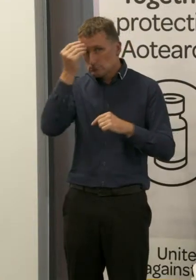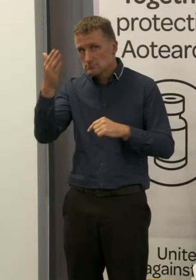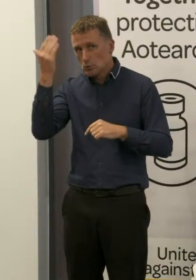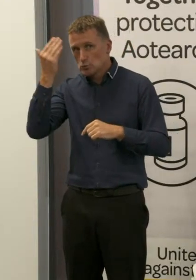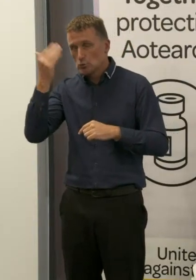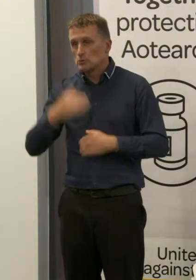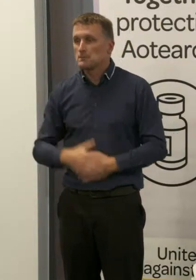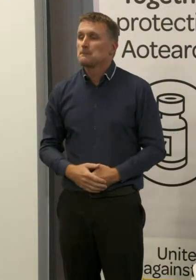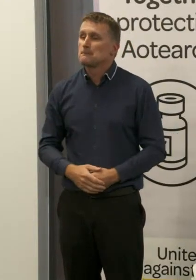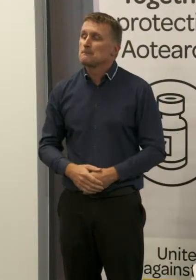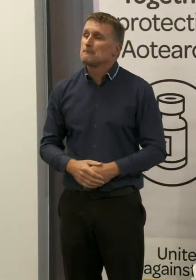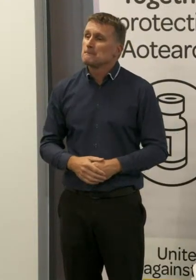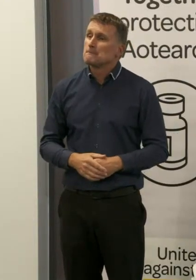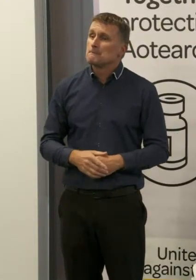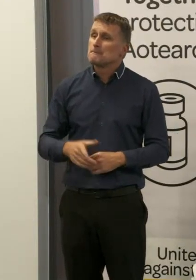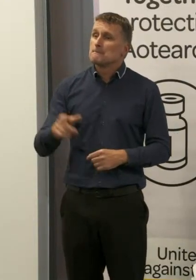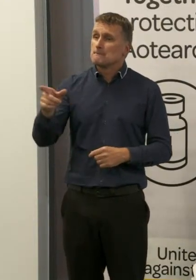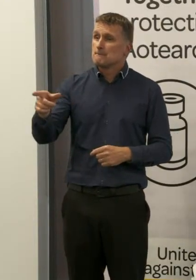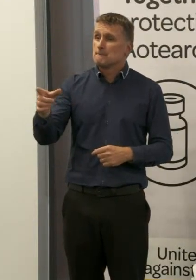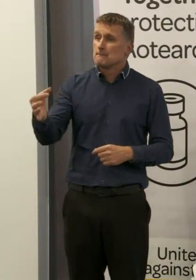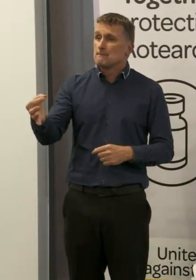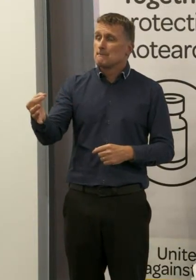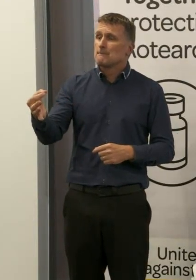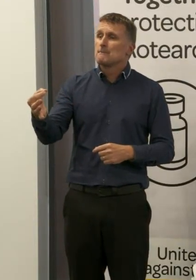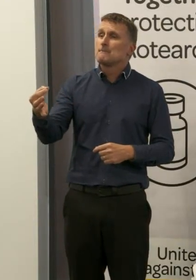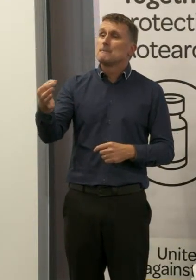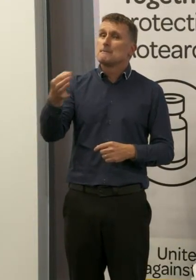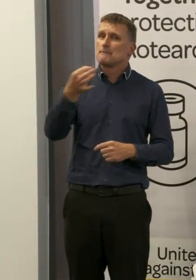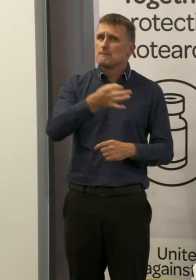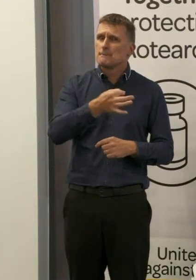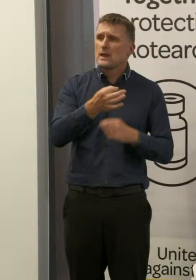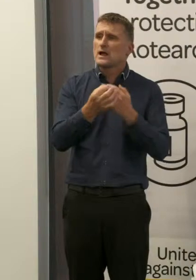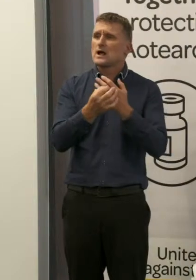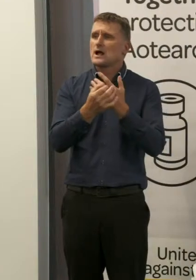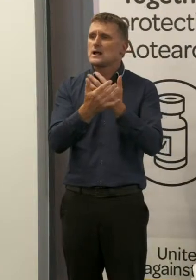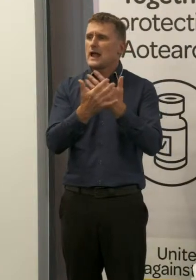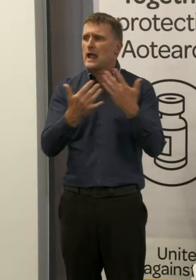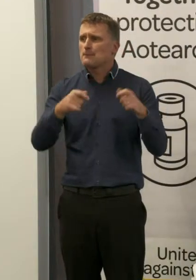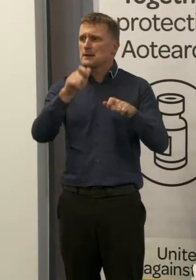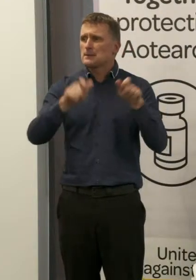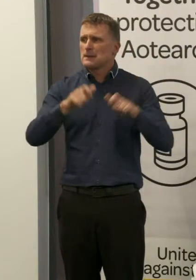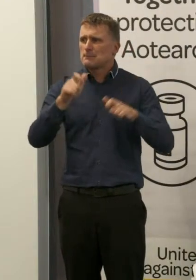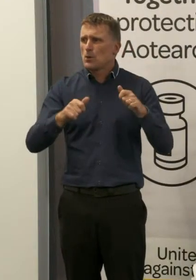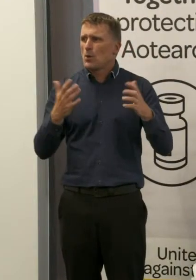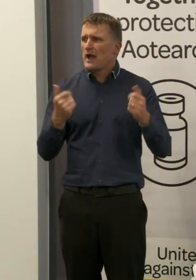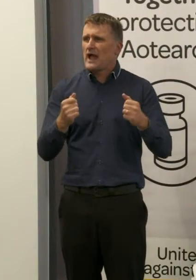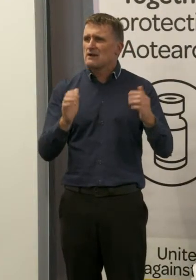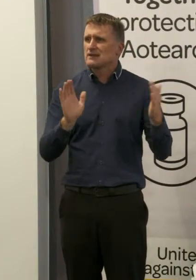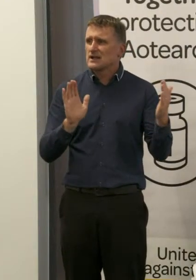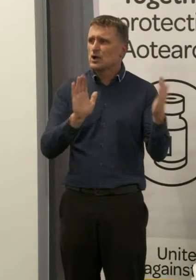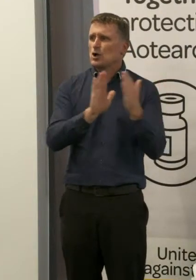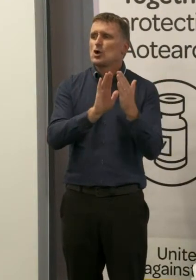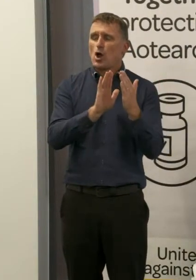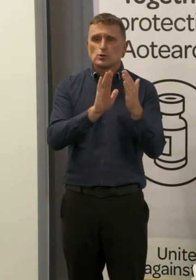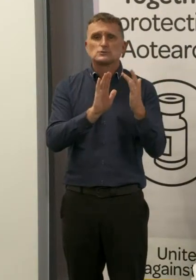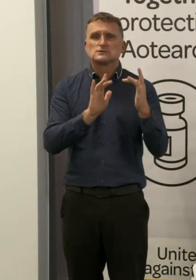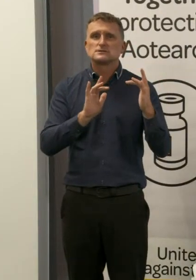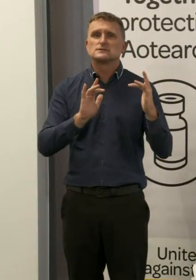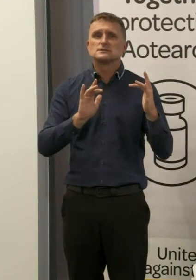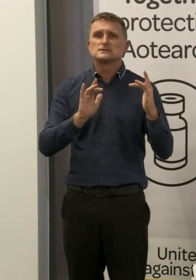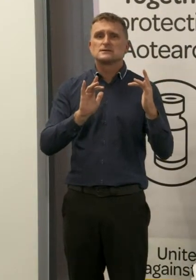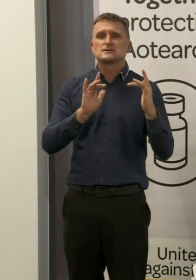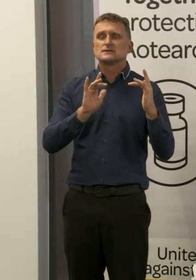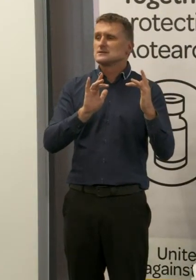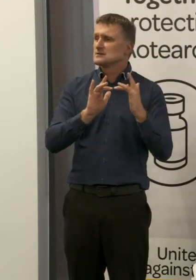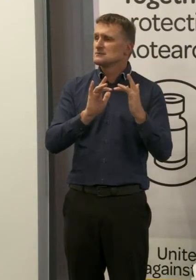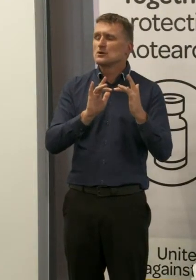How do you see POS? How many people will be getting POS oximeters, and how many do we have in the country? Yeah, so we have many thousands